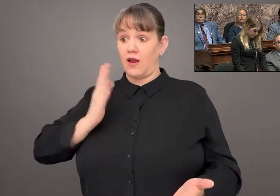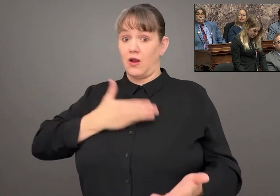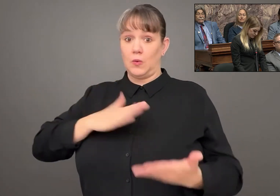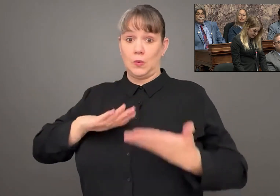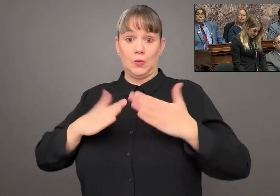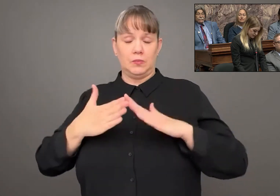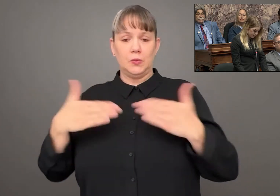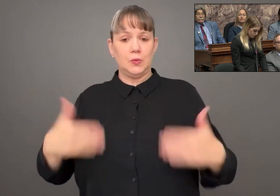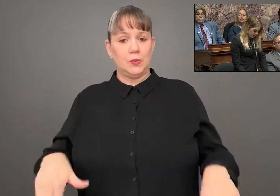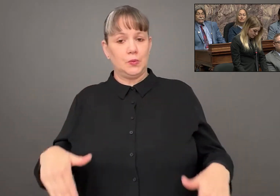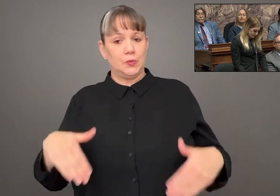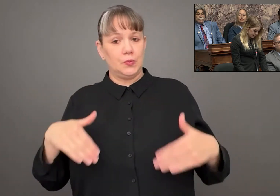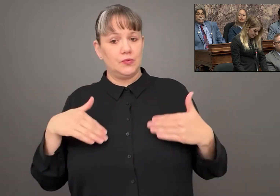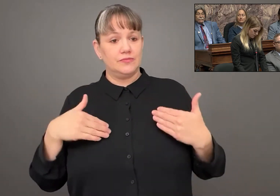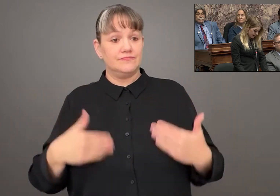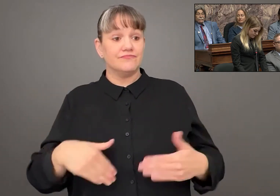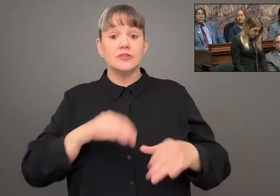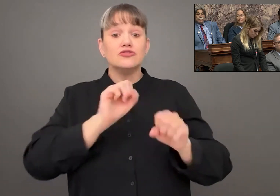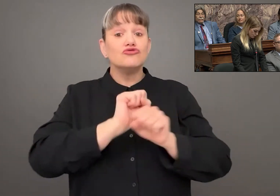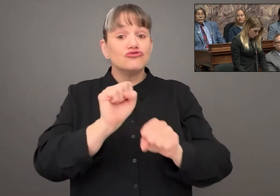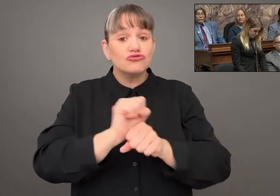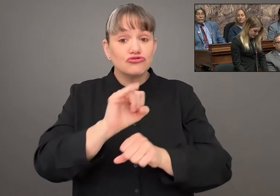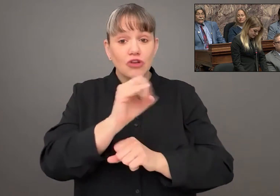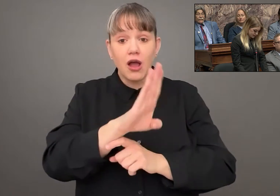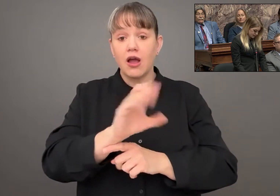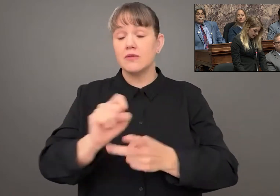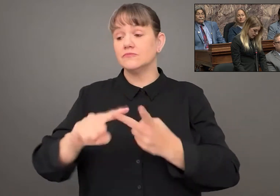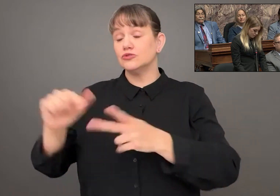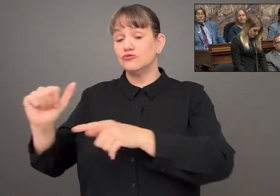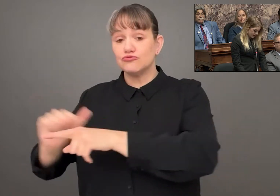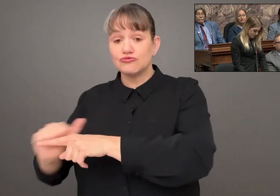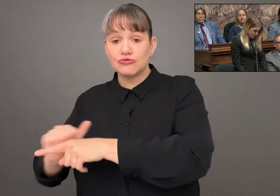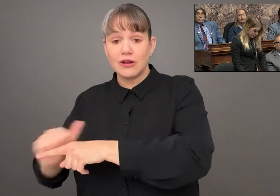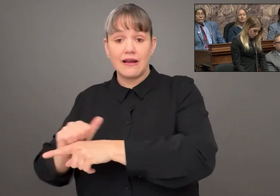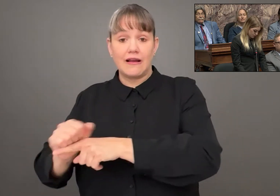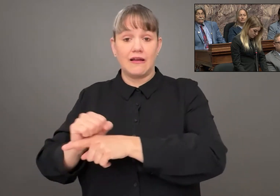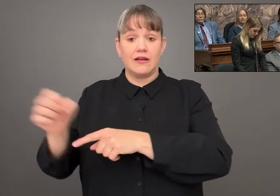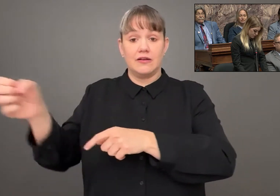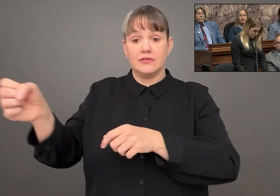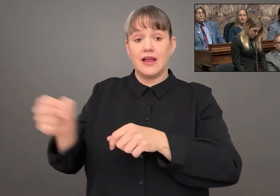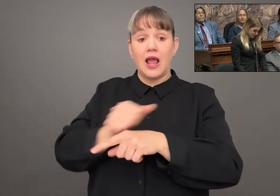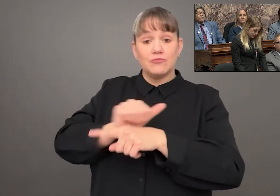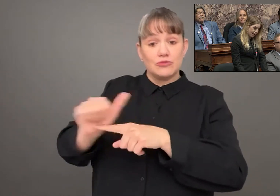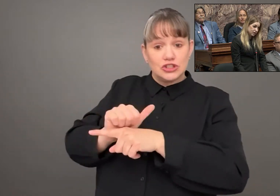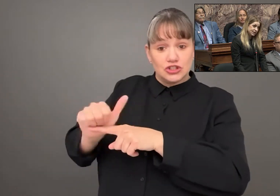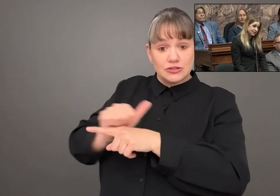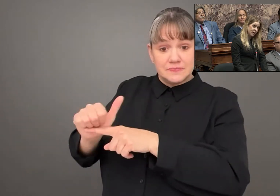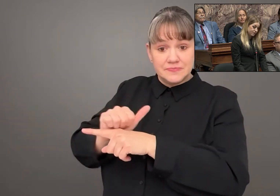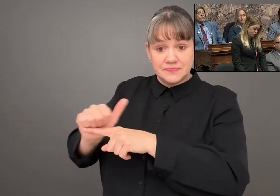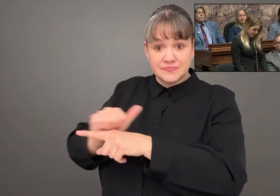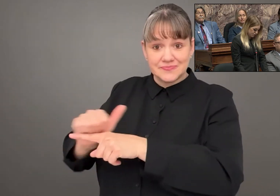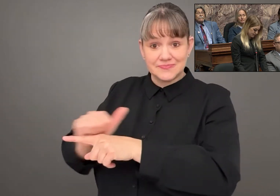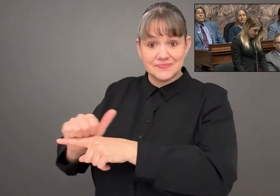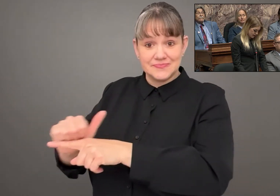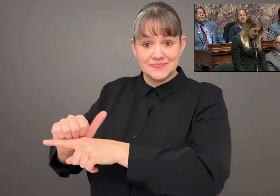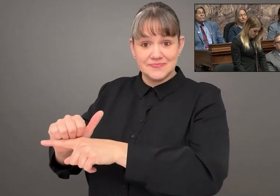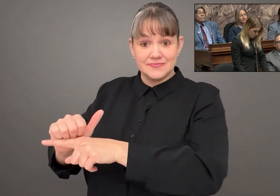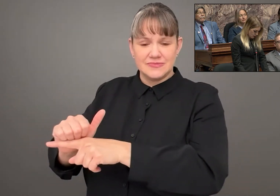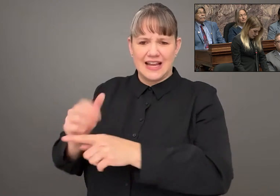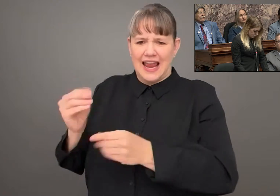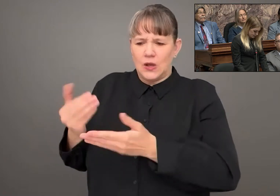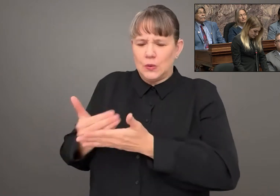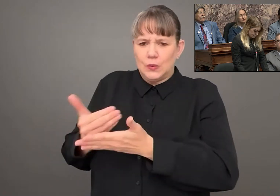apprenticeship opportunities, generated spin-off benefits for local businesses, and provided a new source of revenue for municipalities and First Nations